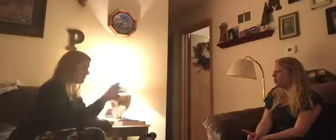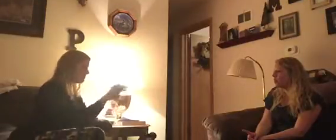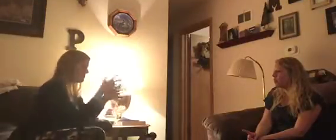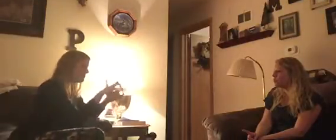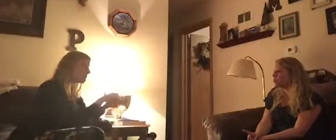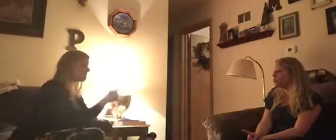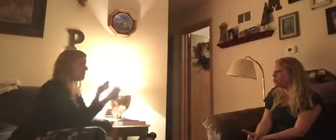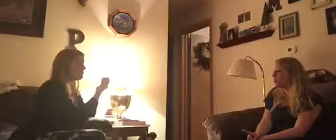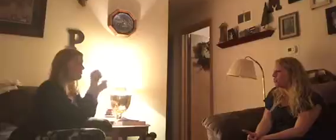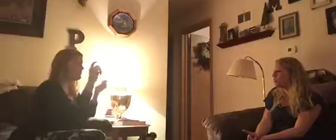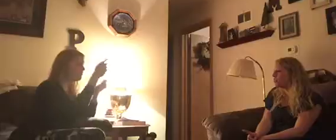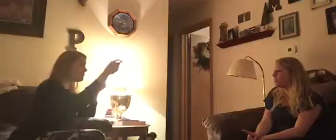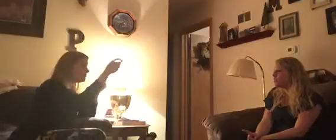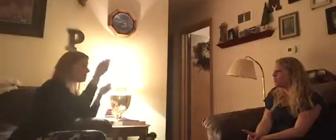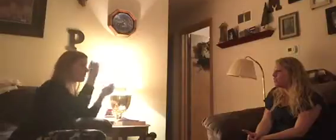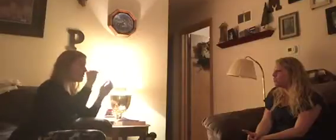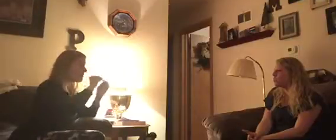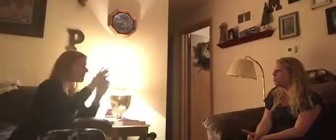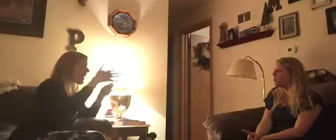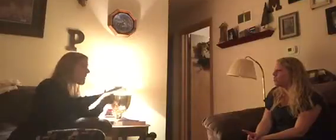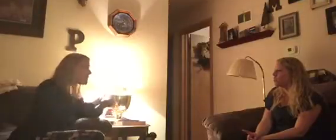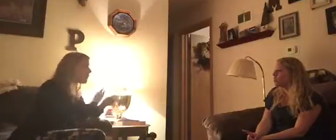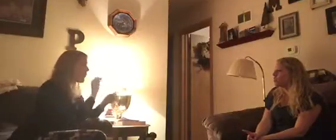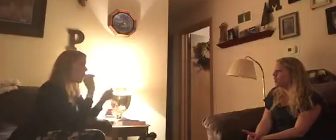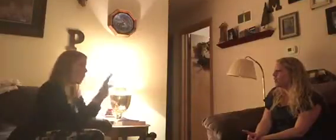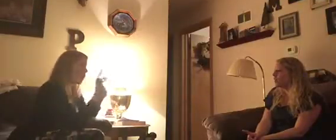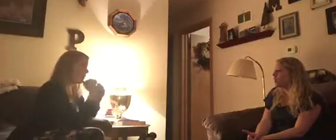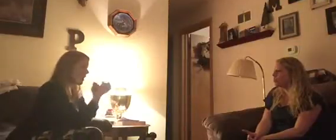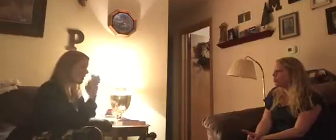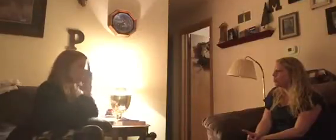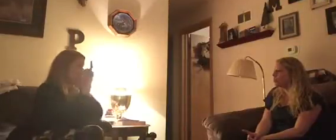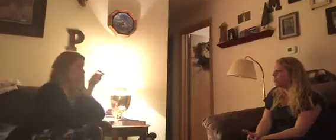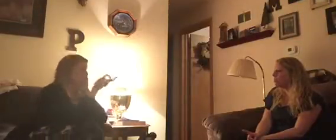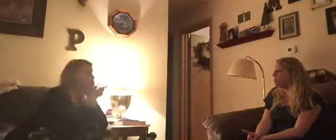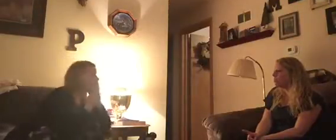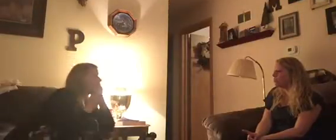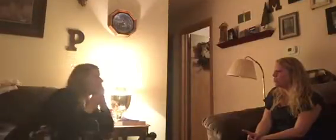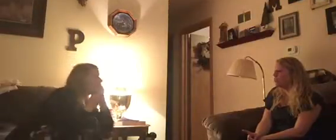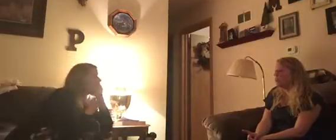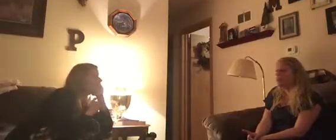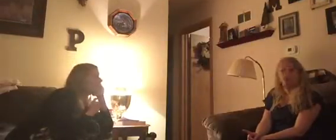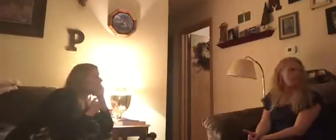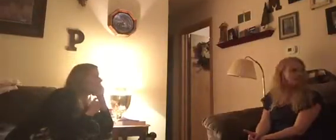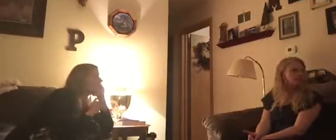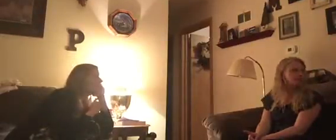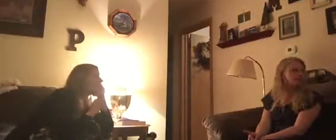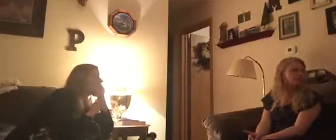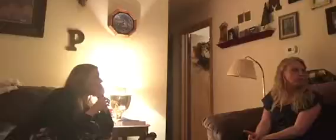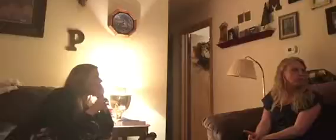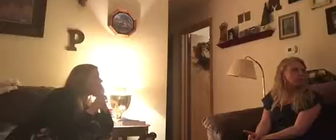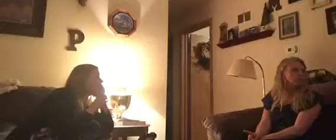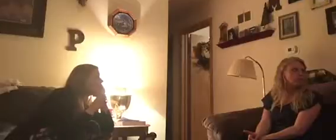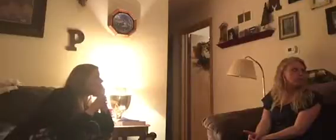a claim just on the hood on the hail damage, and would it be covered or not? Right, so if you were to